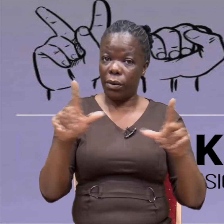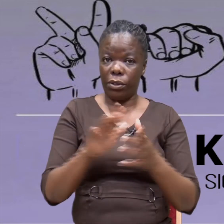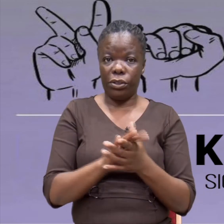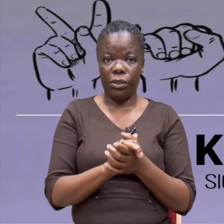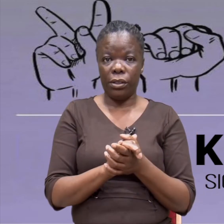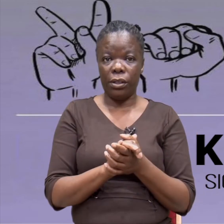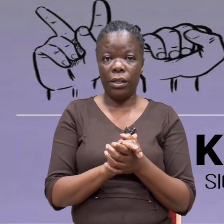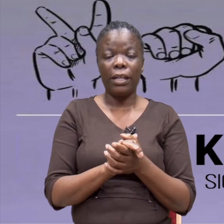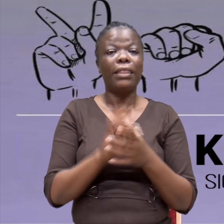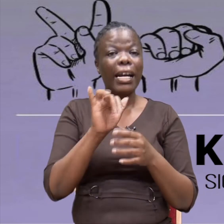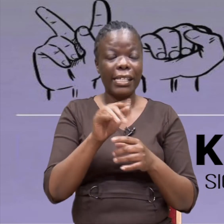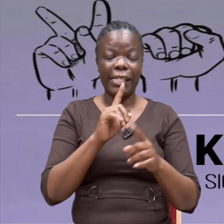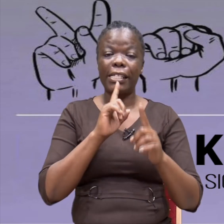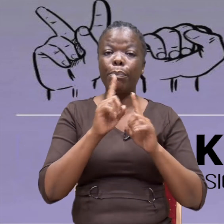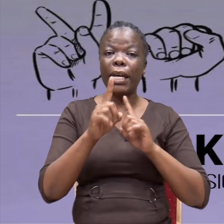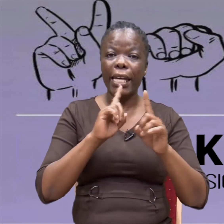language. That is speaking.